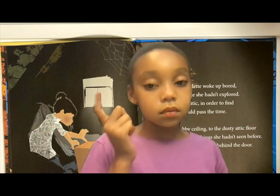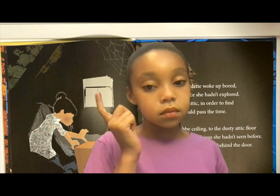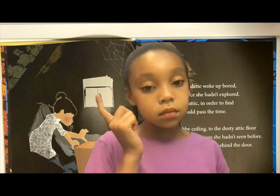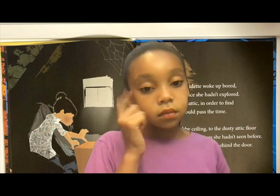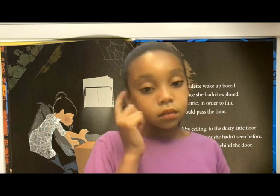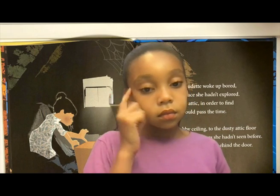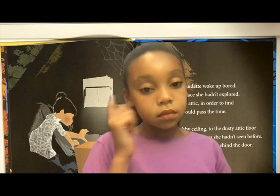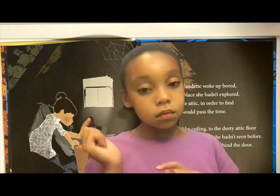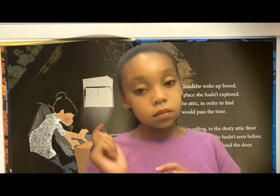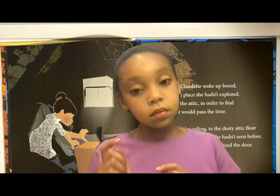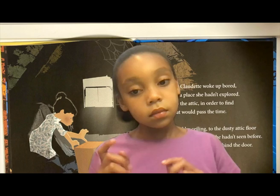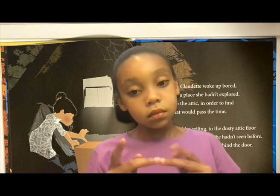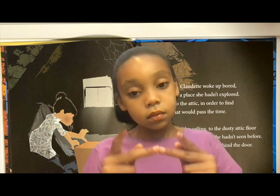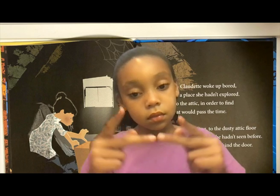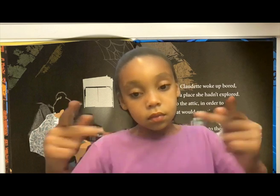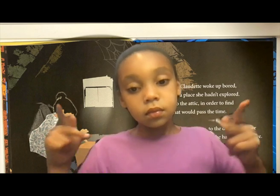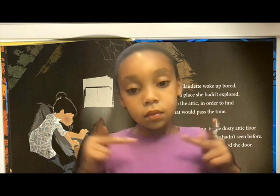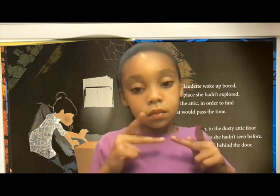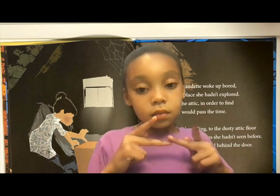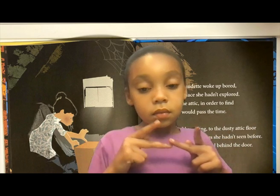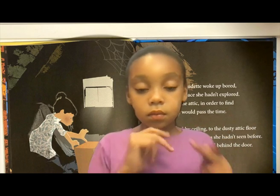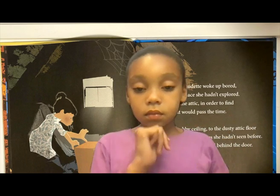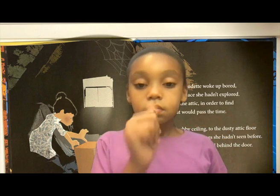She thought of a place she hadn't explored.